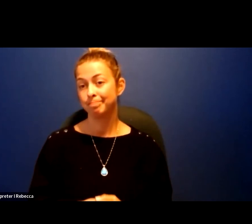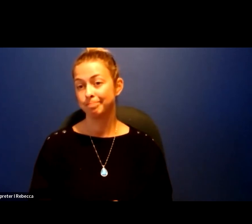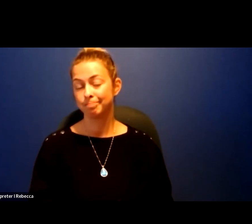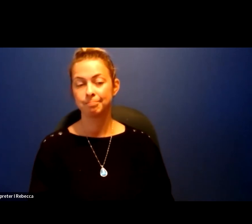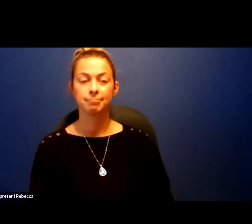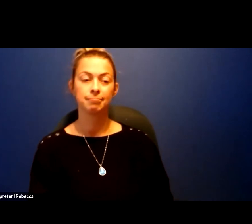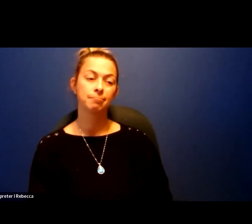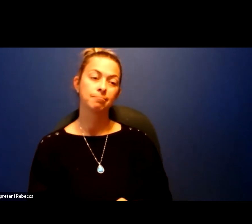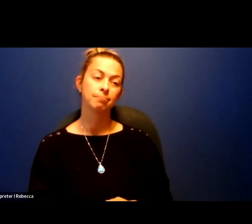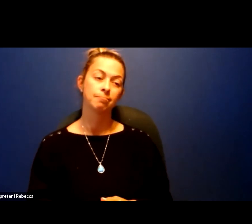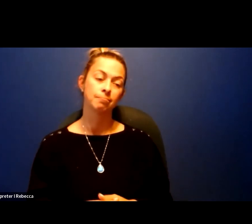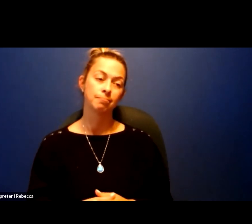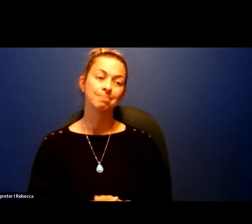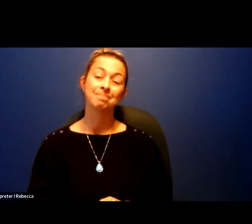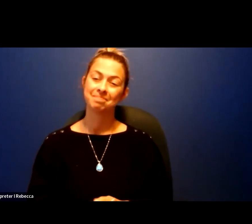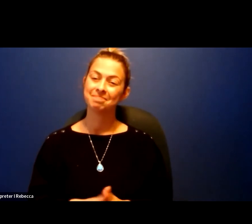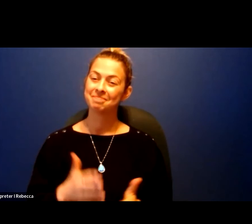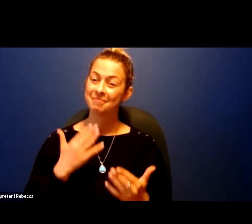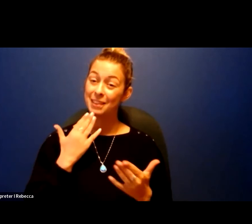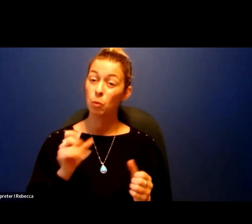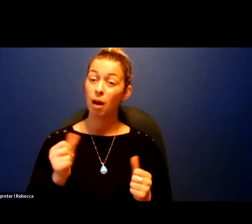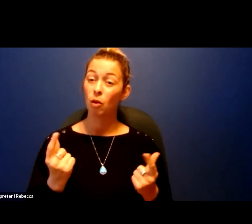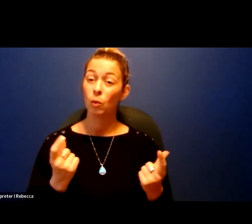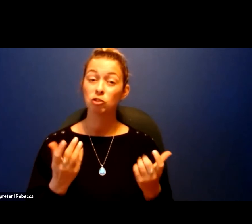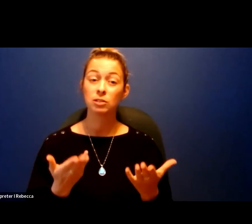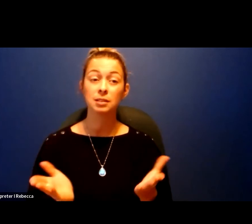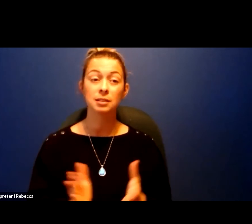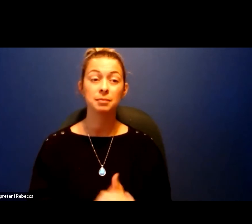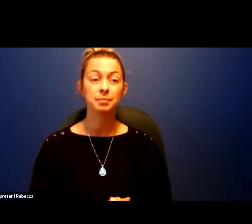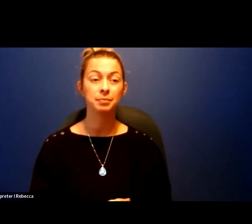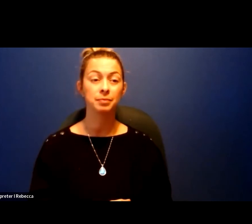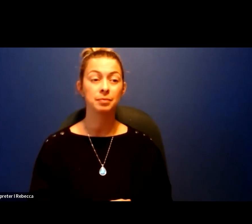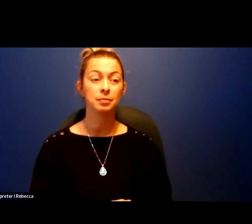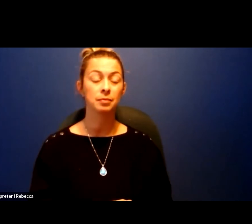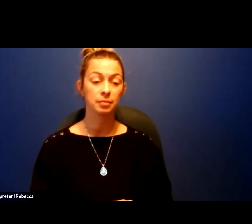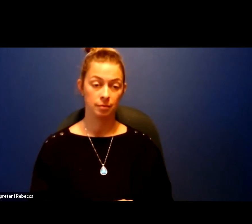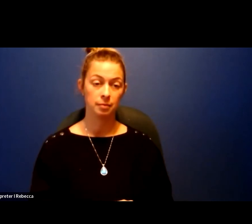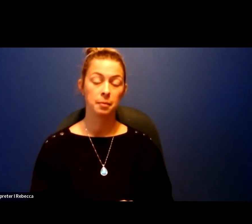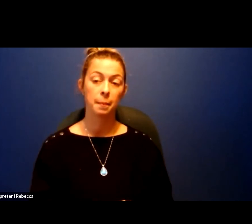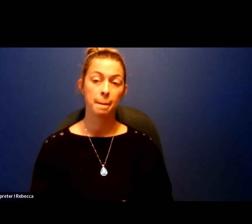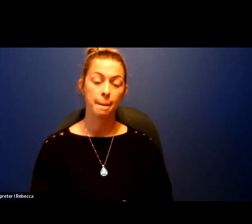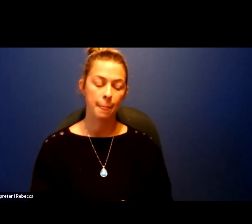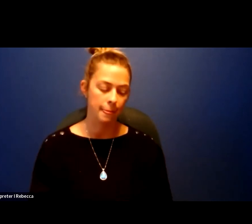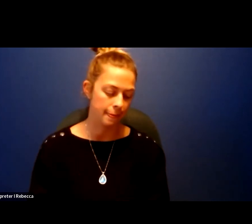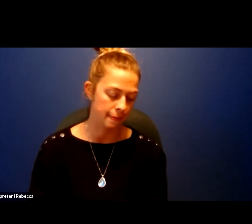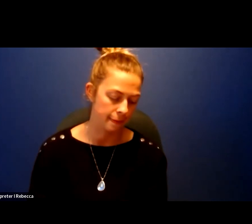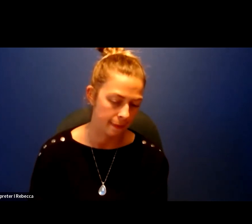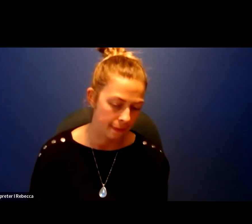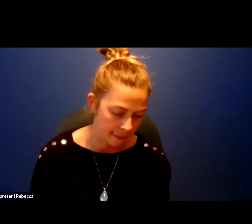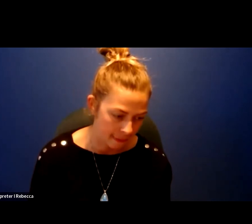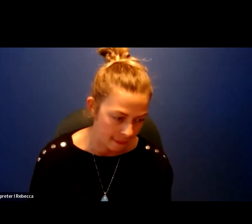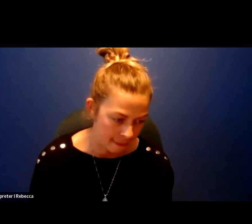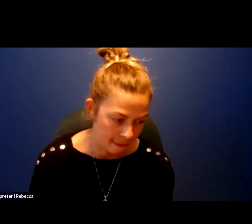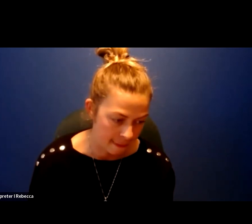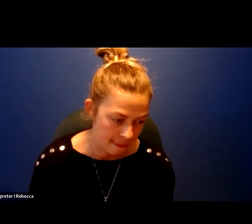Thank you. Okay, other questions out there? Yes, sir. How do we combat refusal